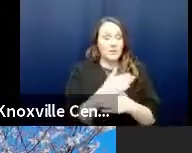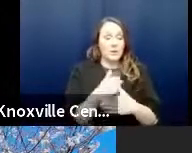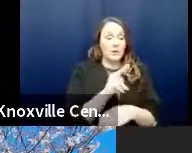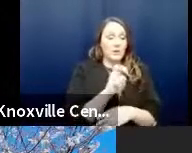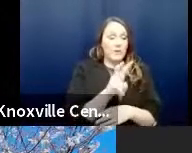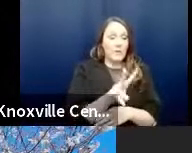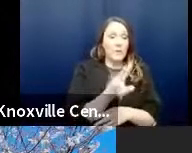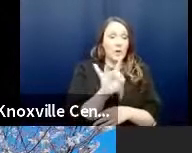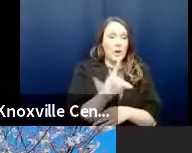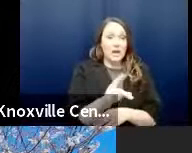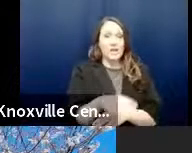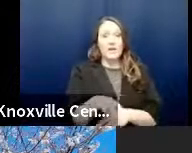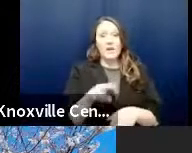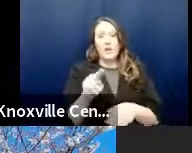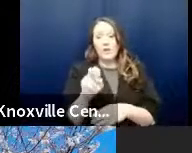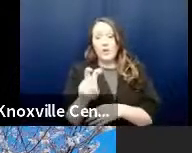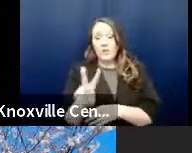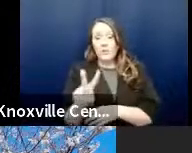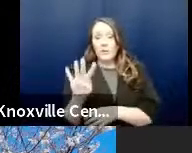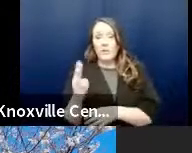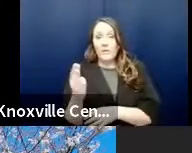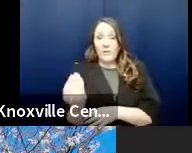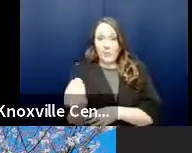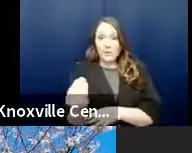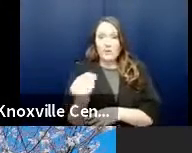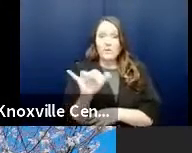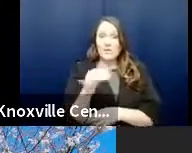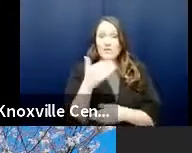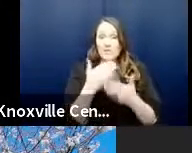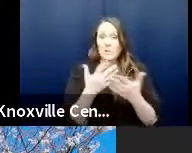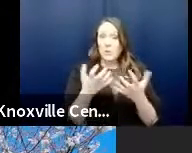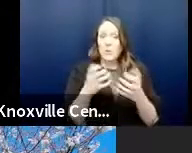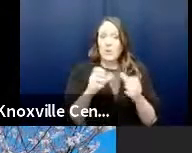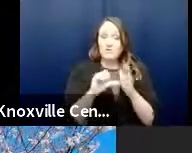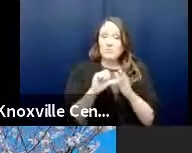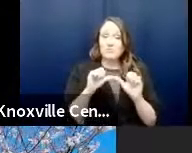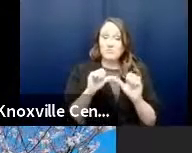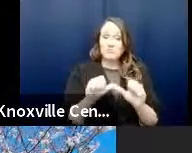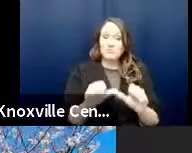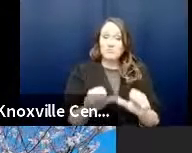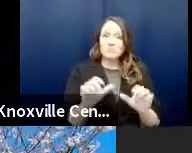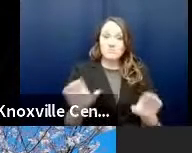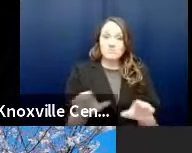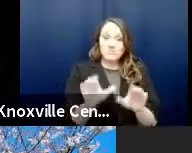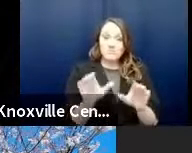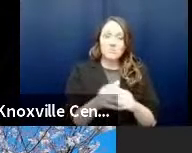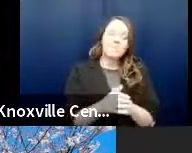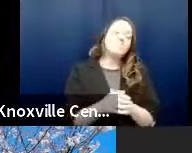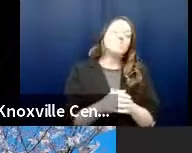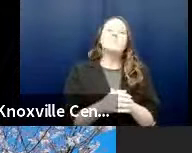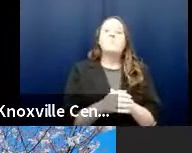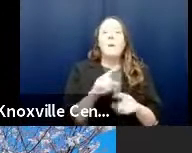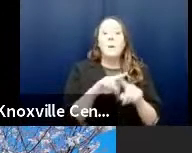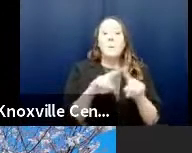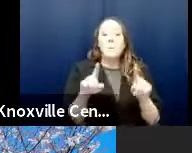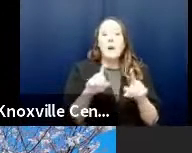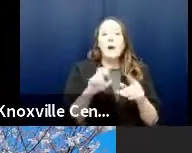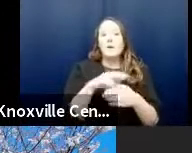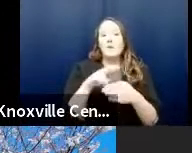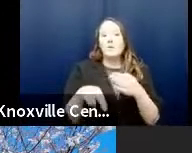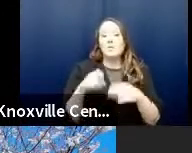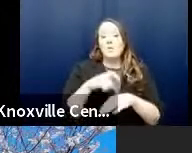and 14th. And that's a good thing, and we want to continue to encourage that. However, lab turnaround time has